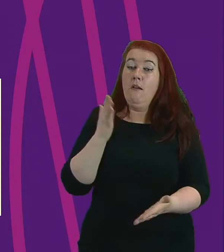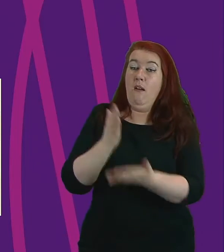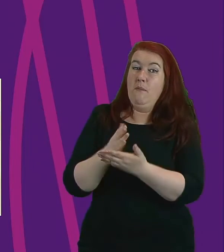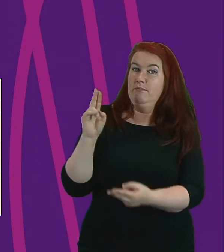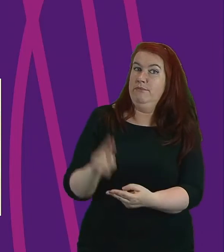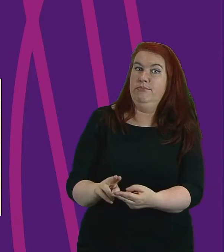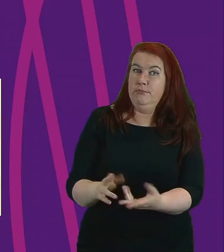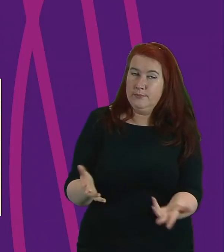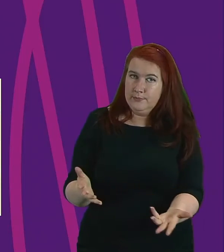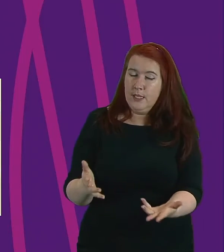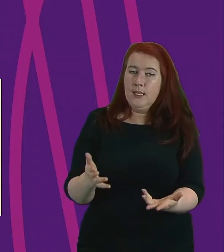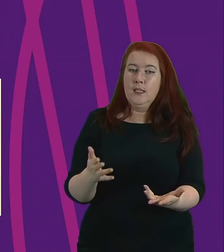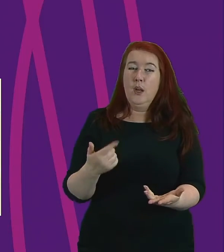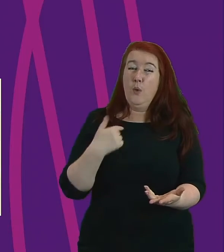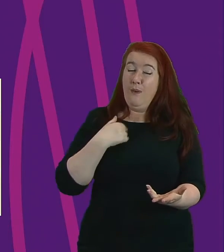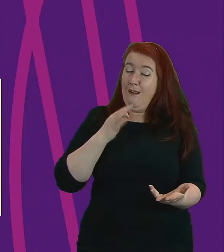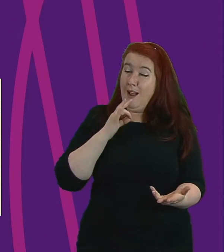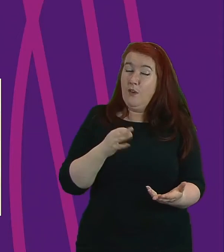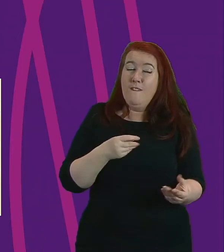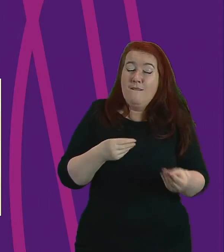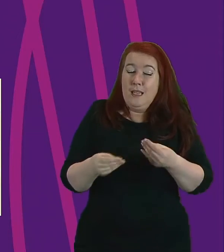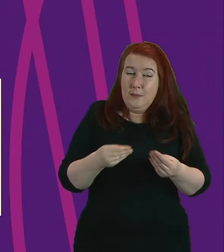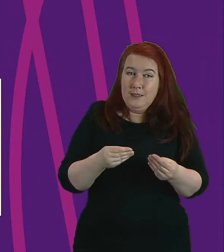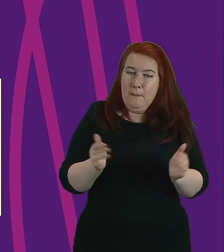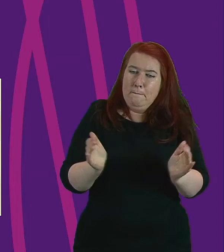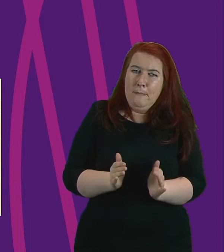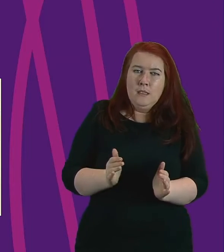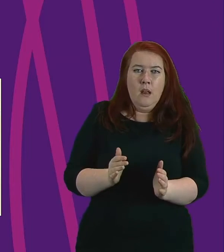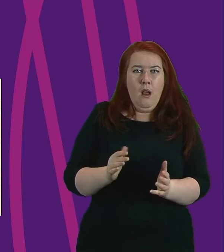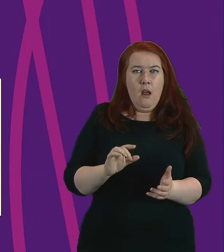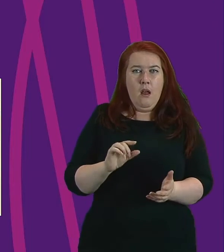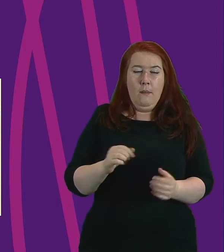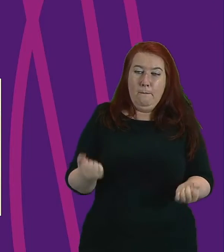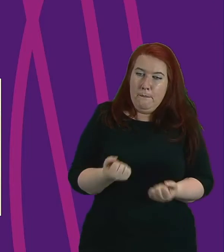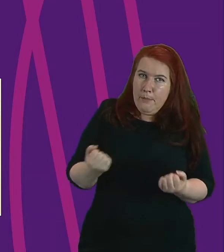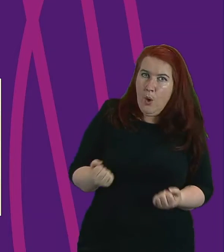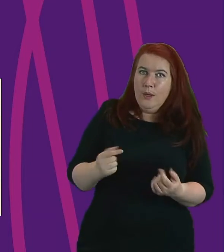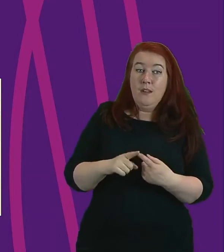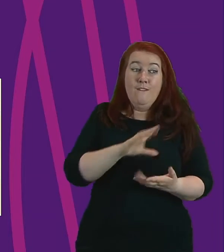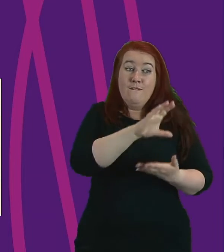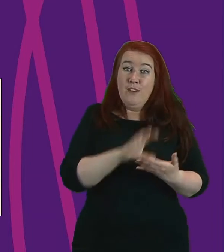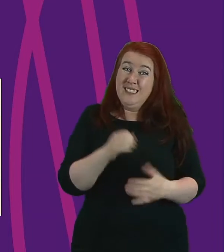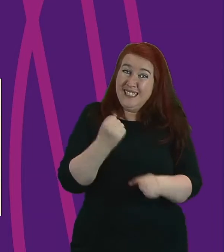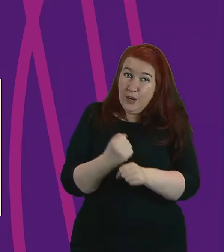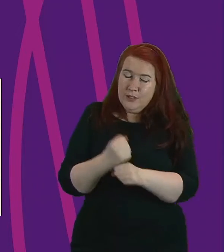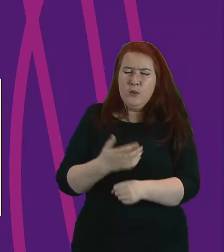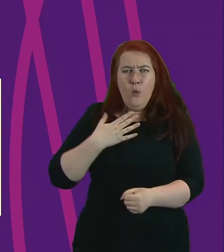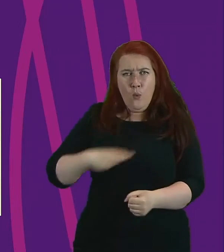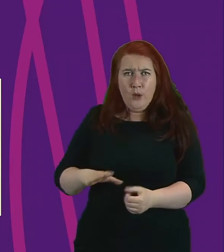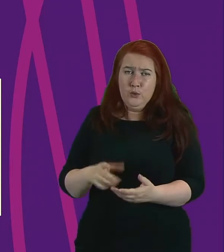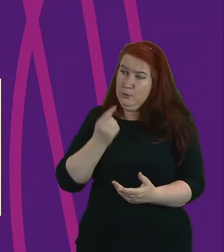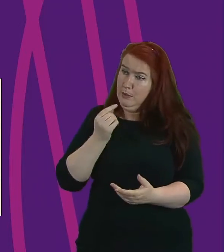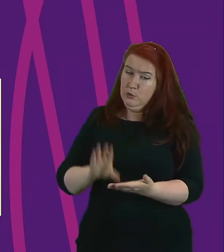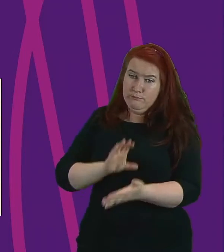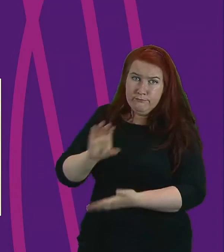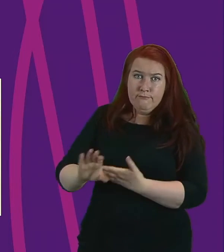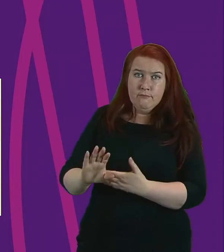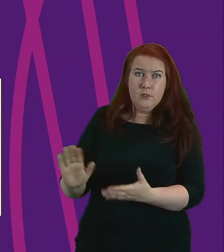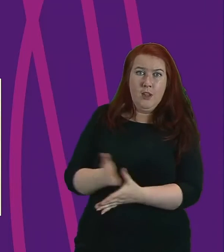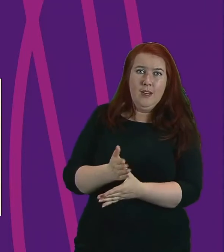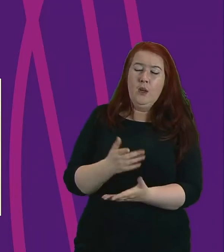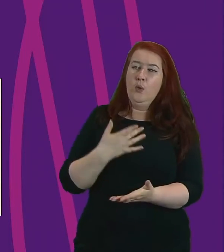are the flexibilities, the minor powers and the funding guarantees in order to invest in recovery, in order to reject